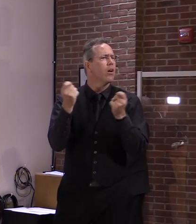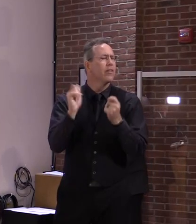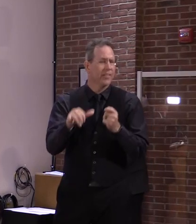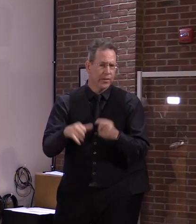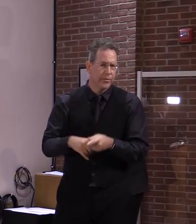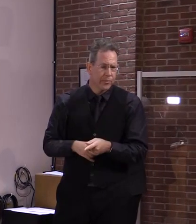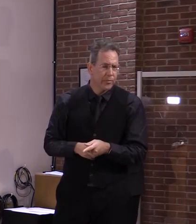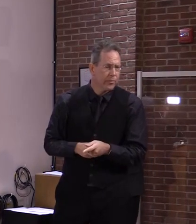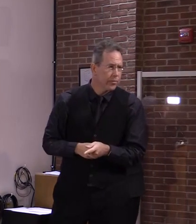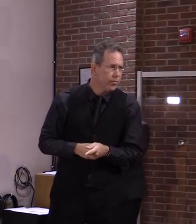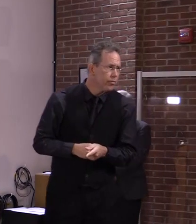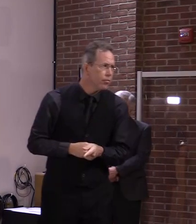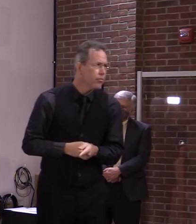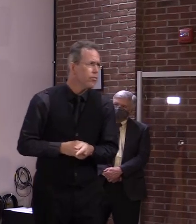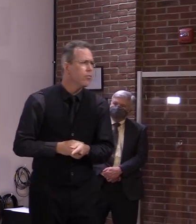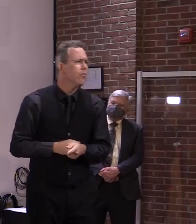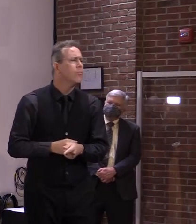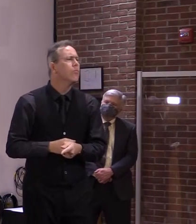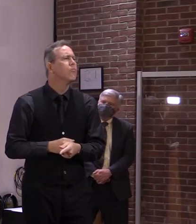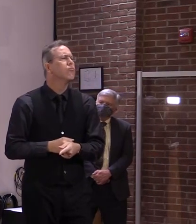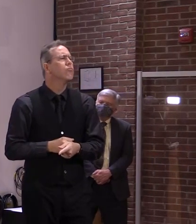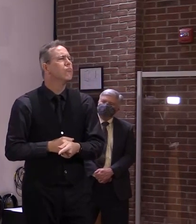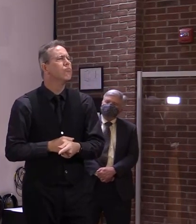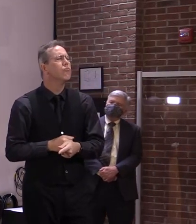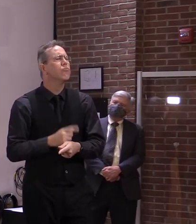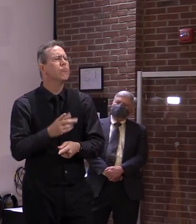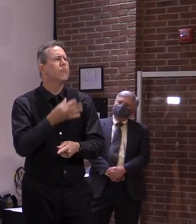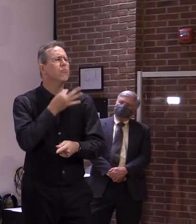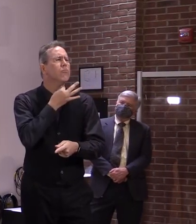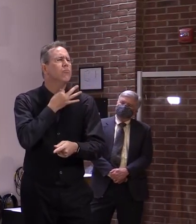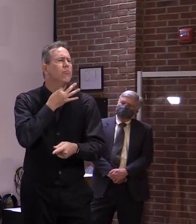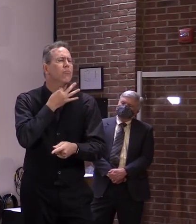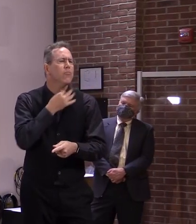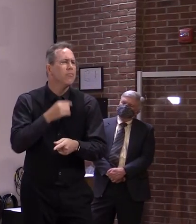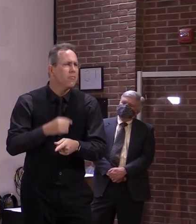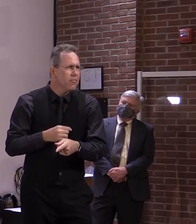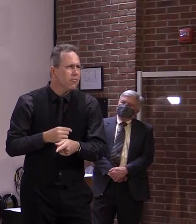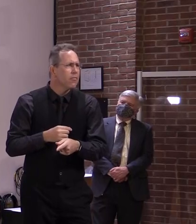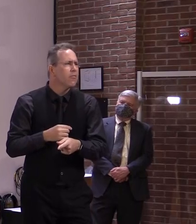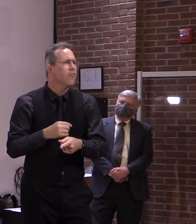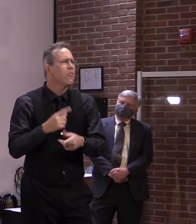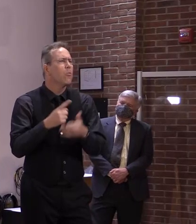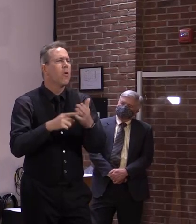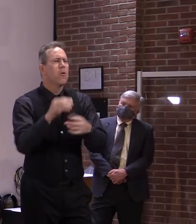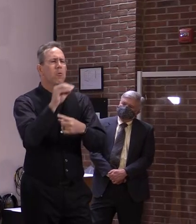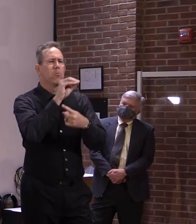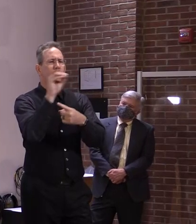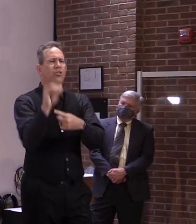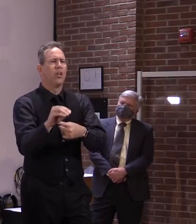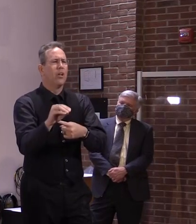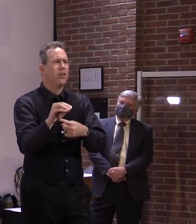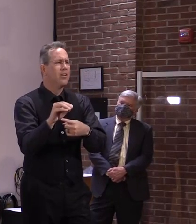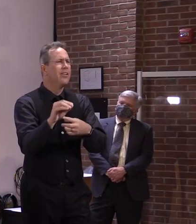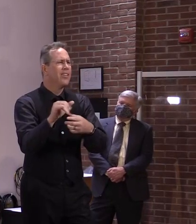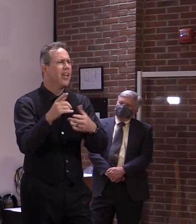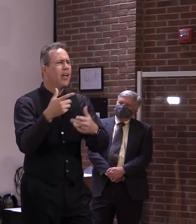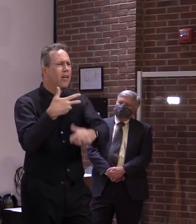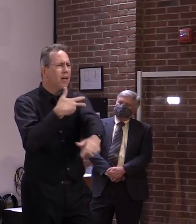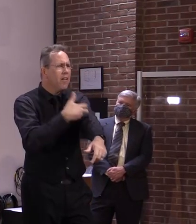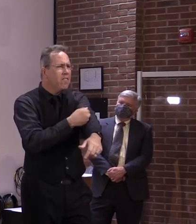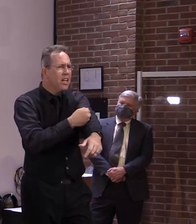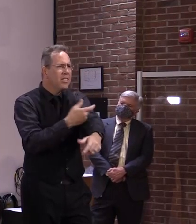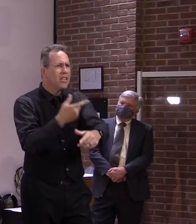we would need to have vaccinated at that point, and what age range? 18 plus, that would be 70% or something like that.